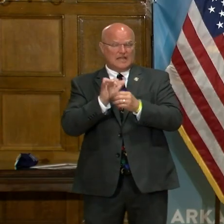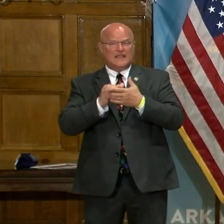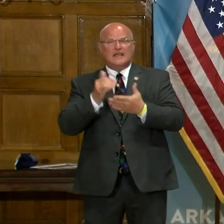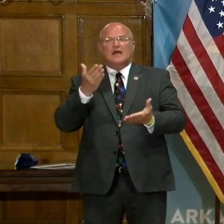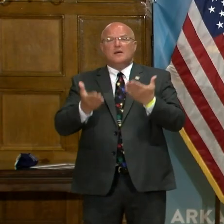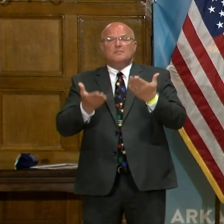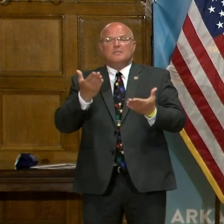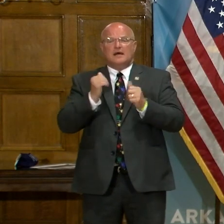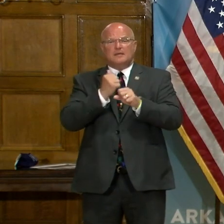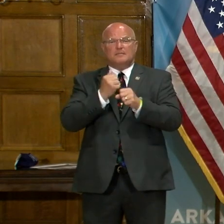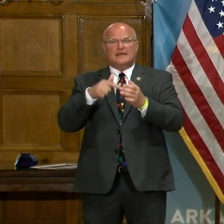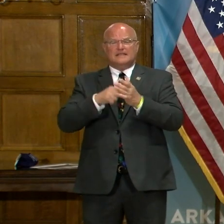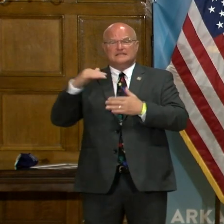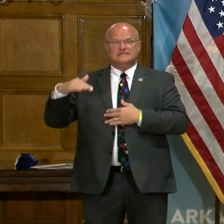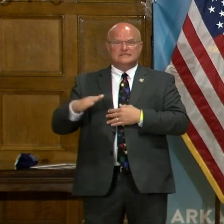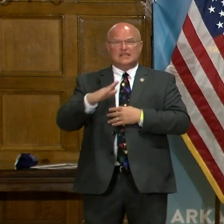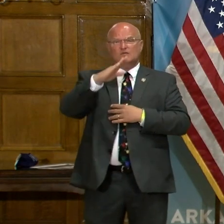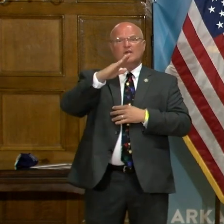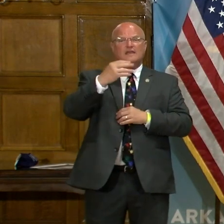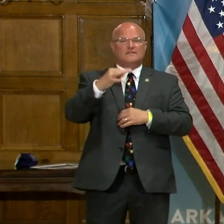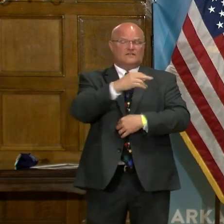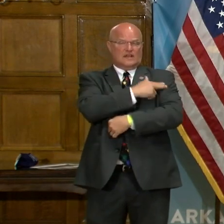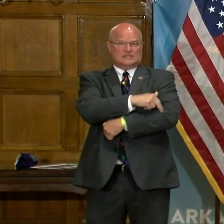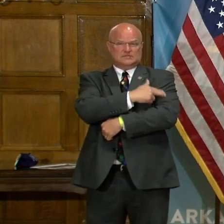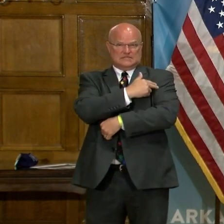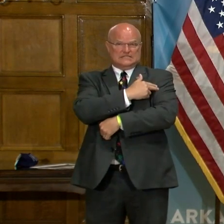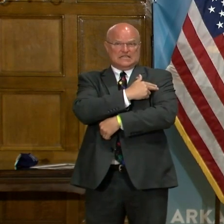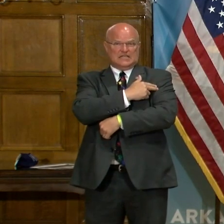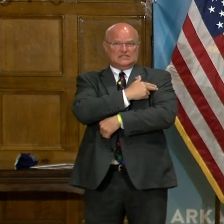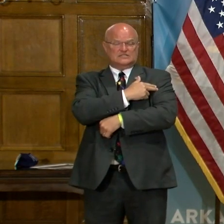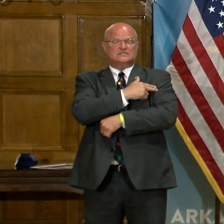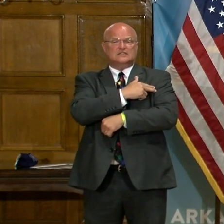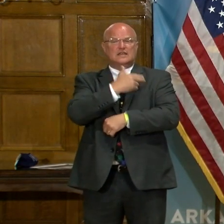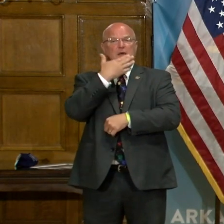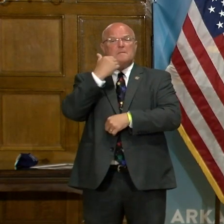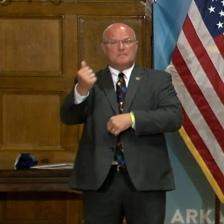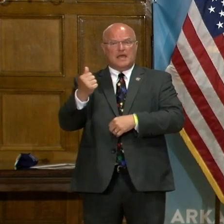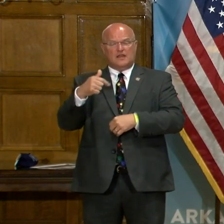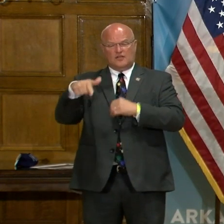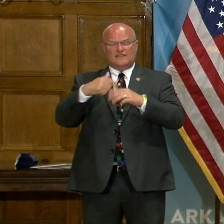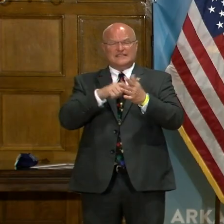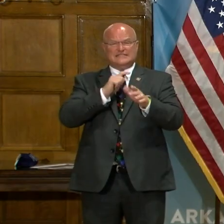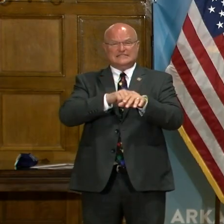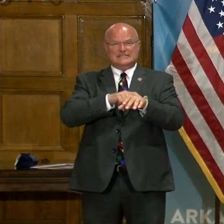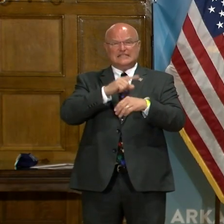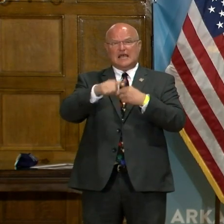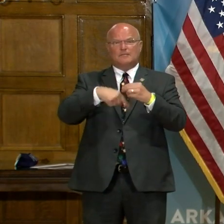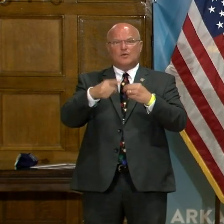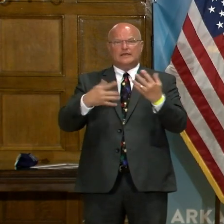might make this second wave of hospitalizations in patients better this time